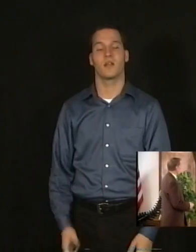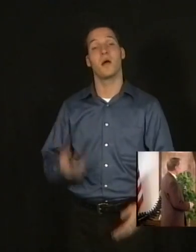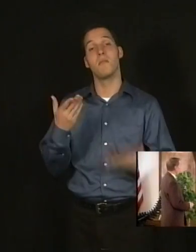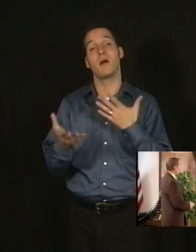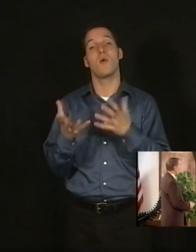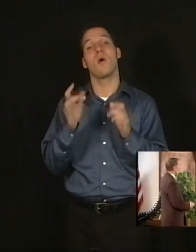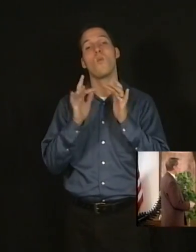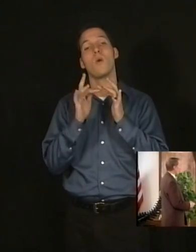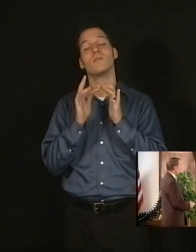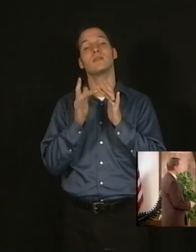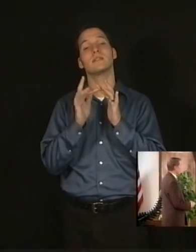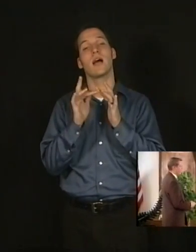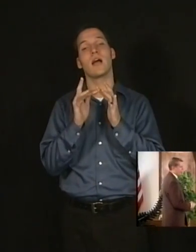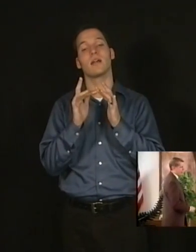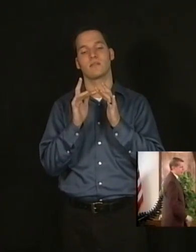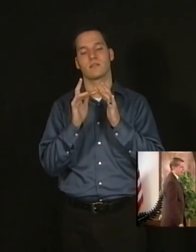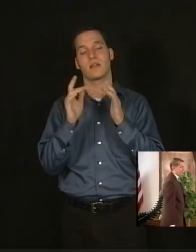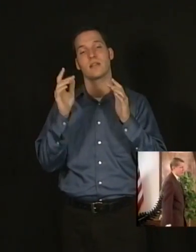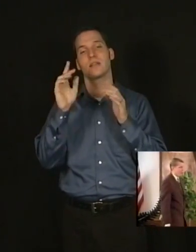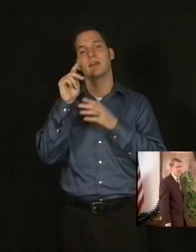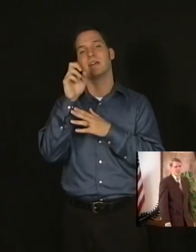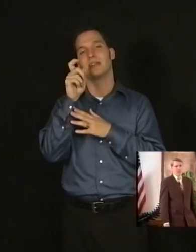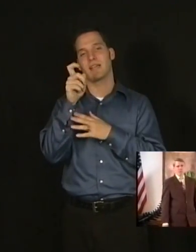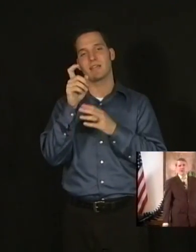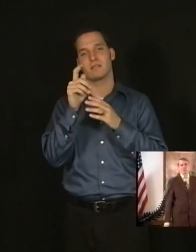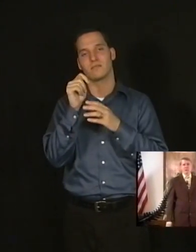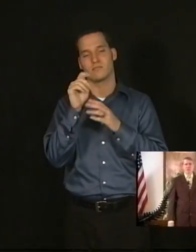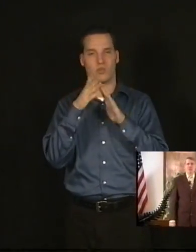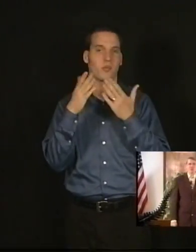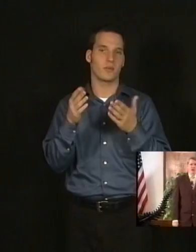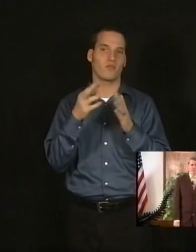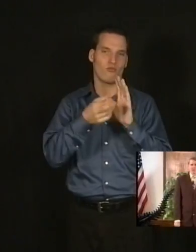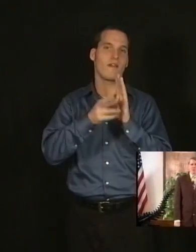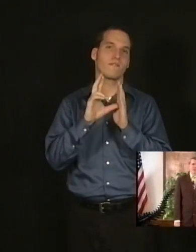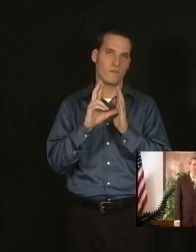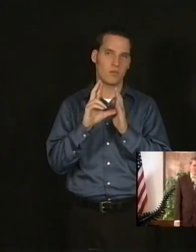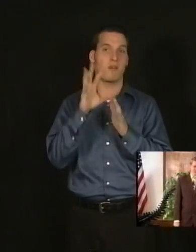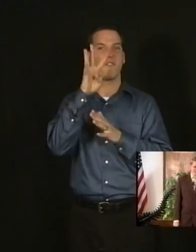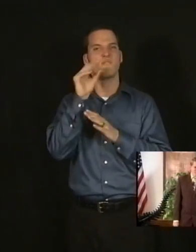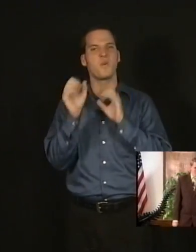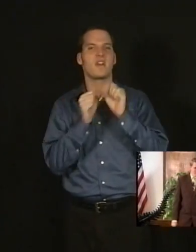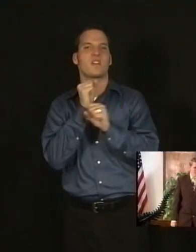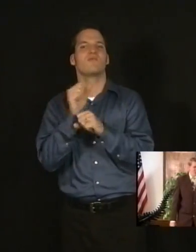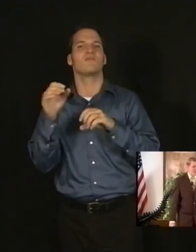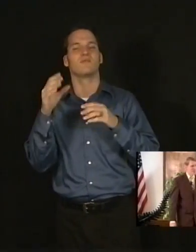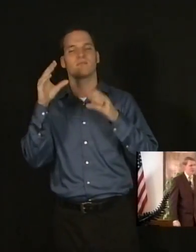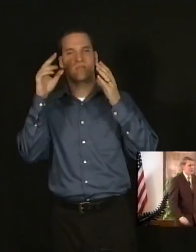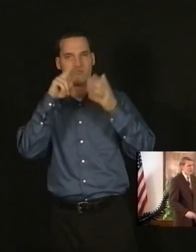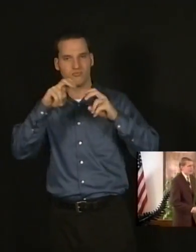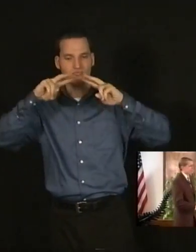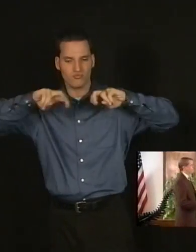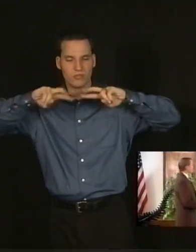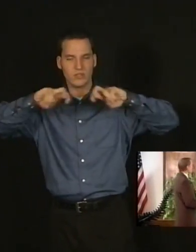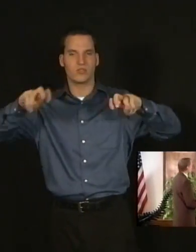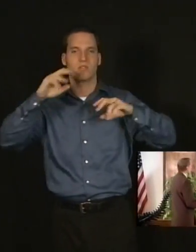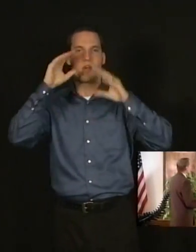website textbookreviews.org, Mel Gabler. They, for 40-some years, have been doing research on public school textbooks and what's being taught.